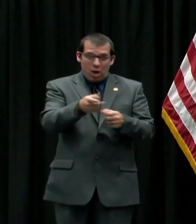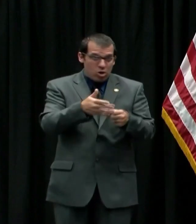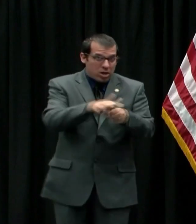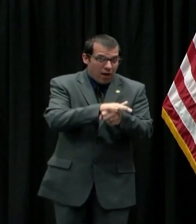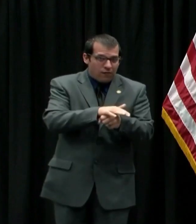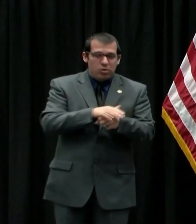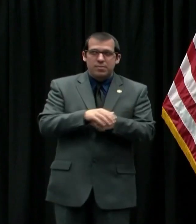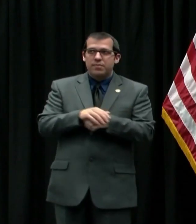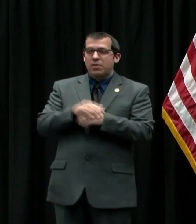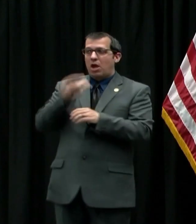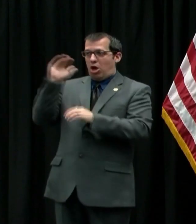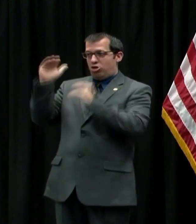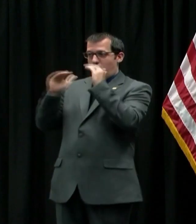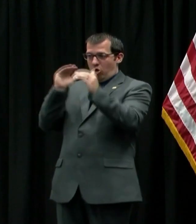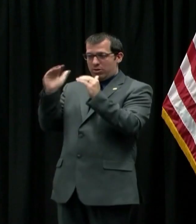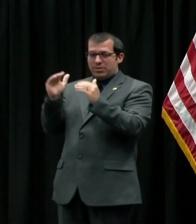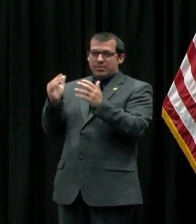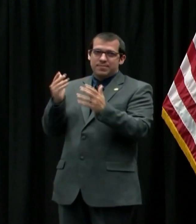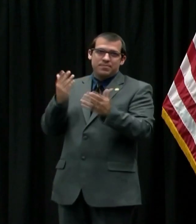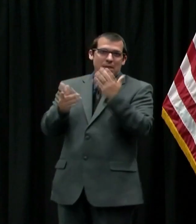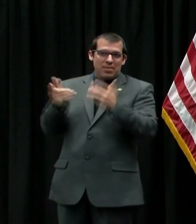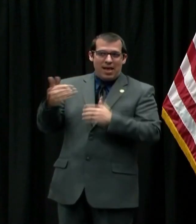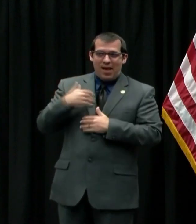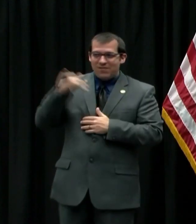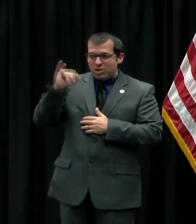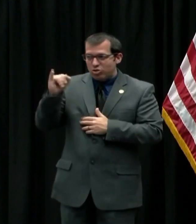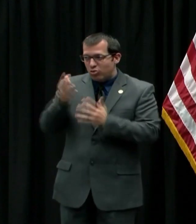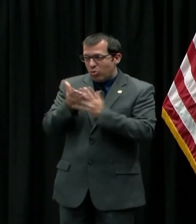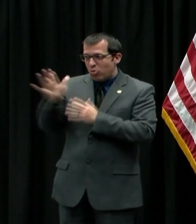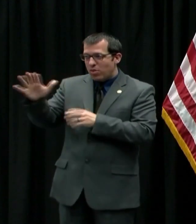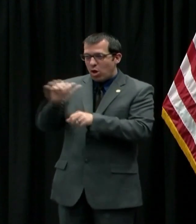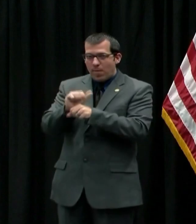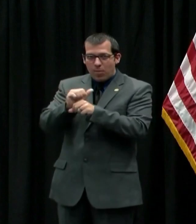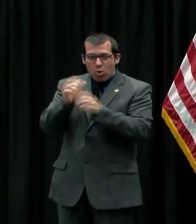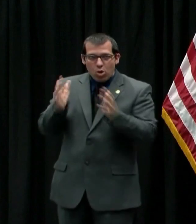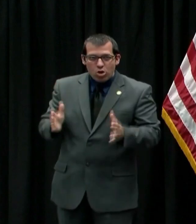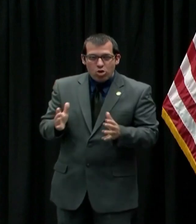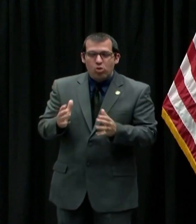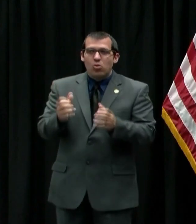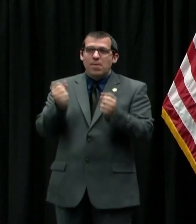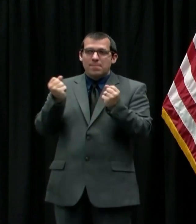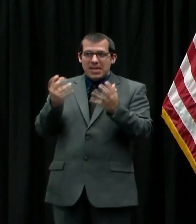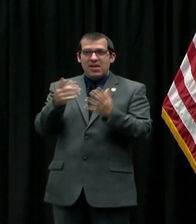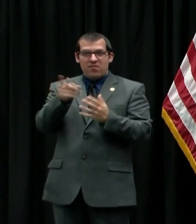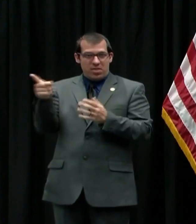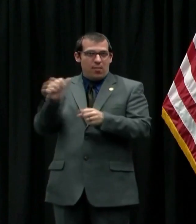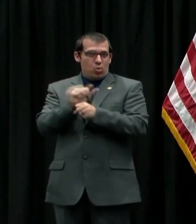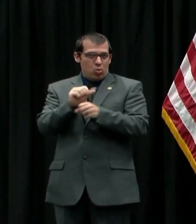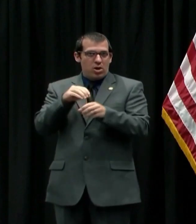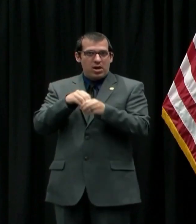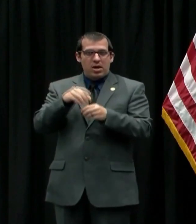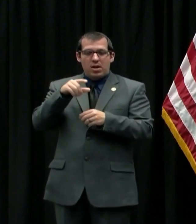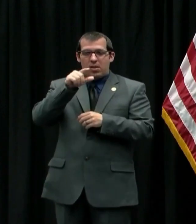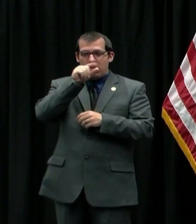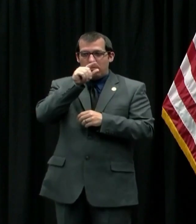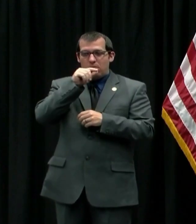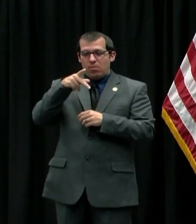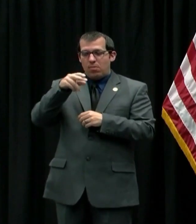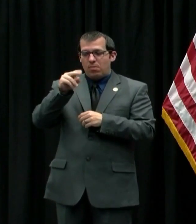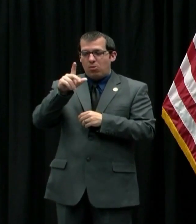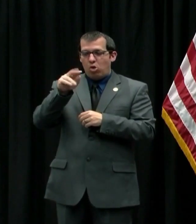But adults might have insurance through their employer, and many of them work in the poultry